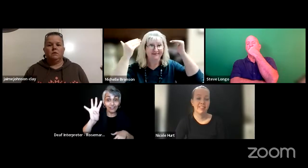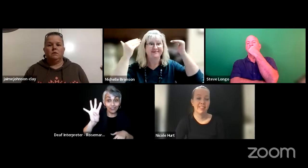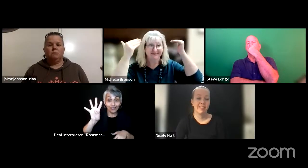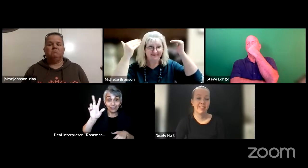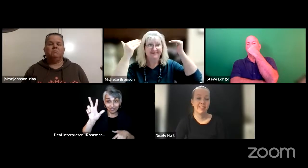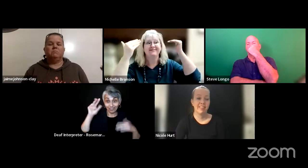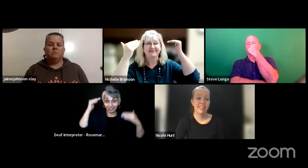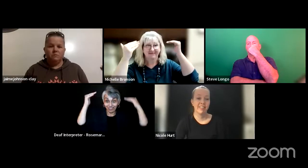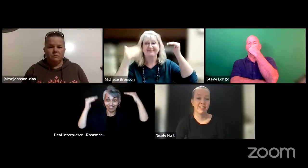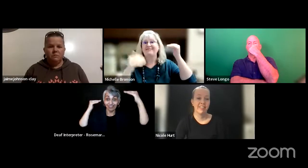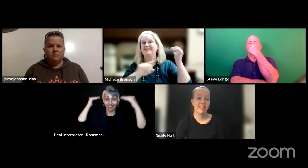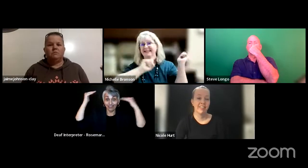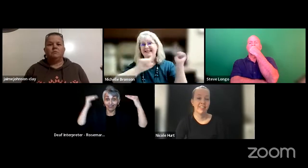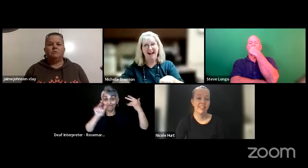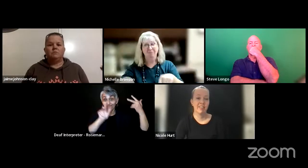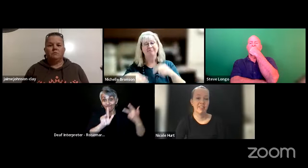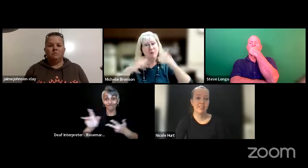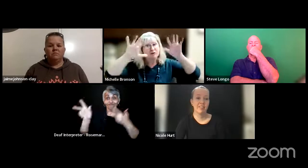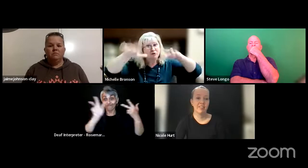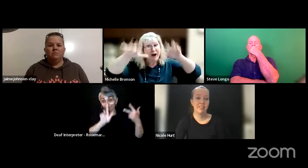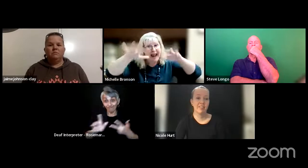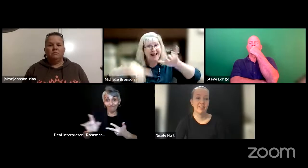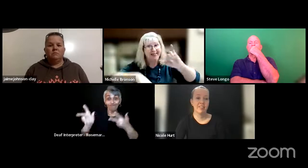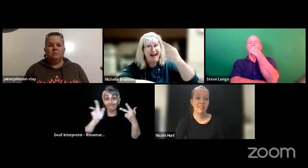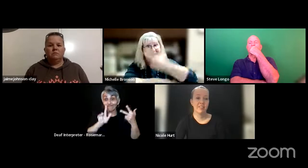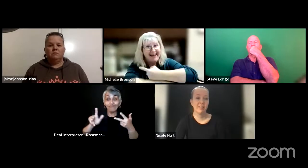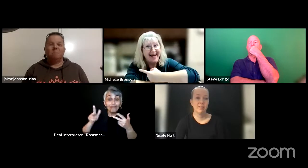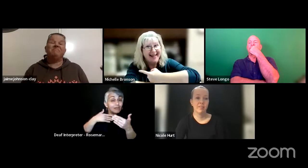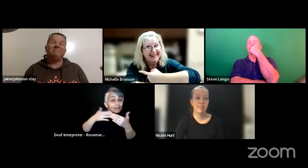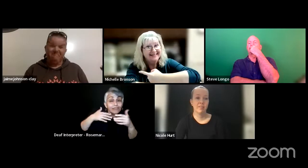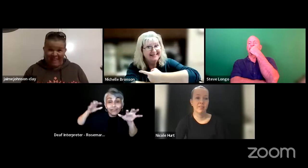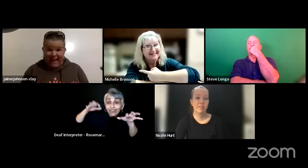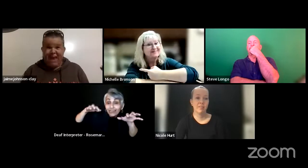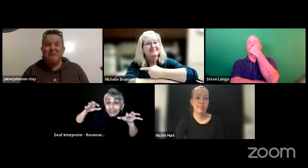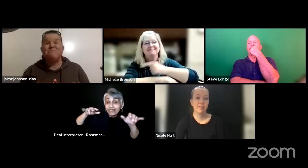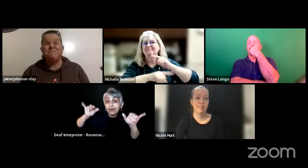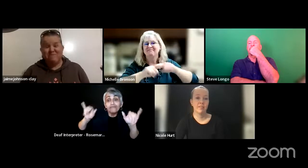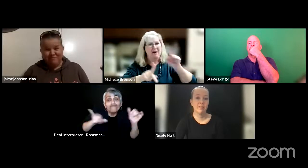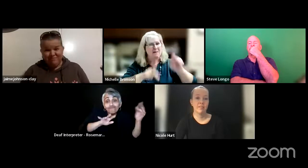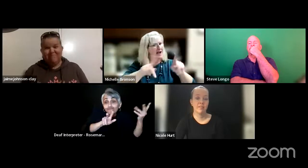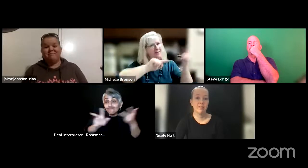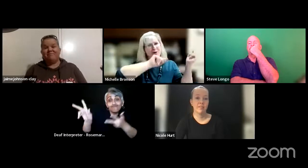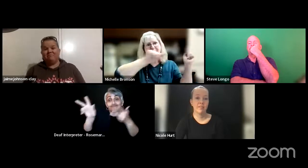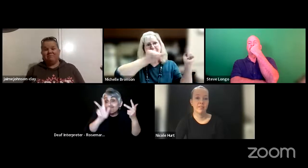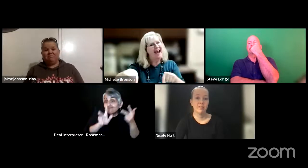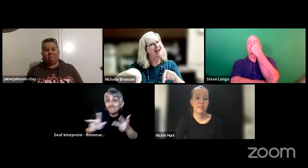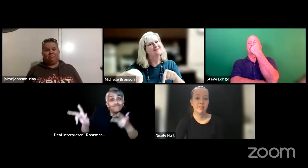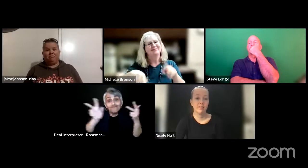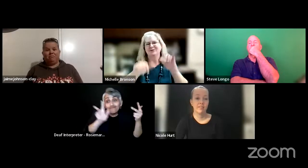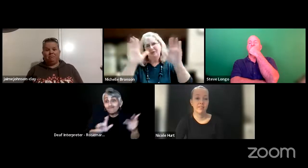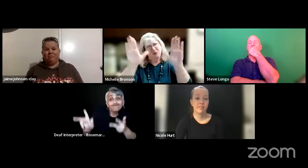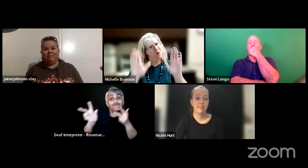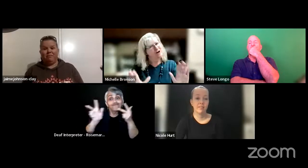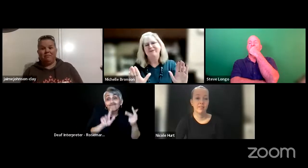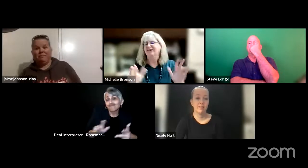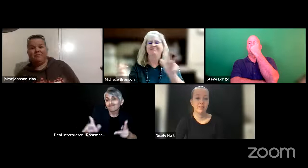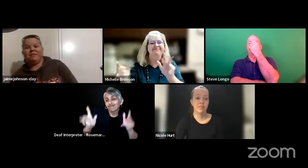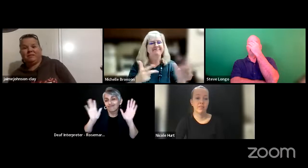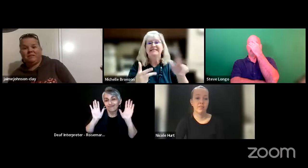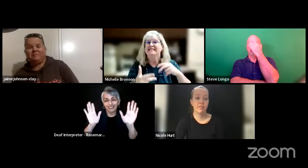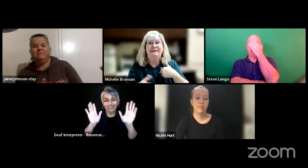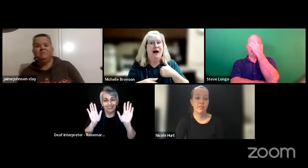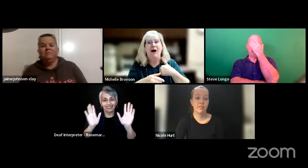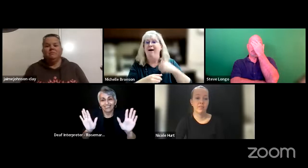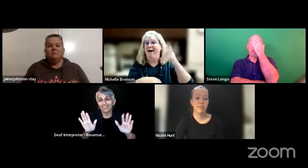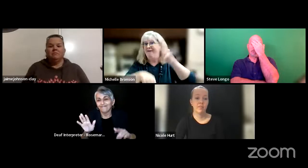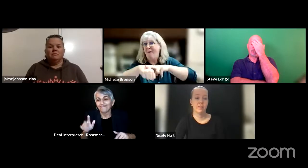and 43 adults in attendance. And it was raining that day, but people